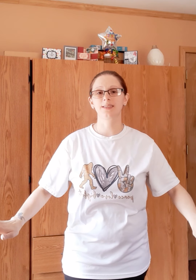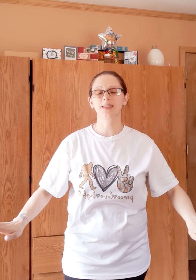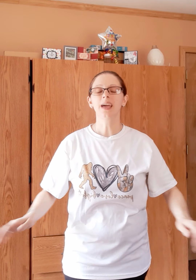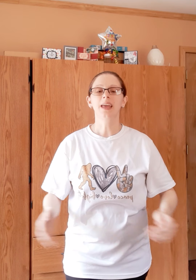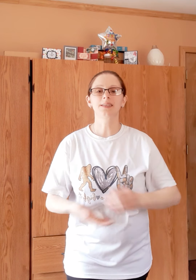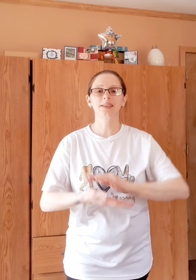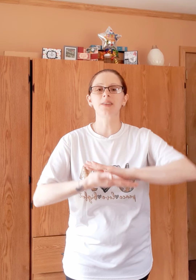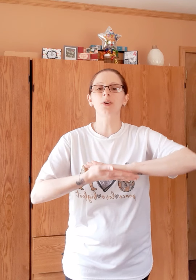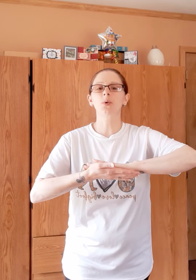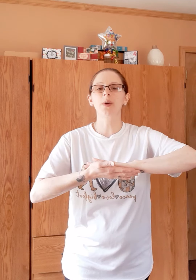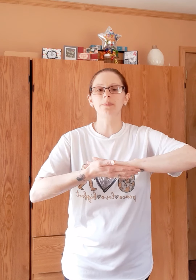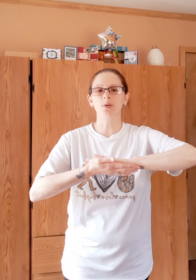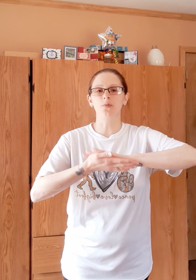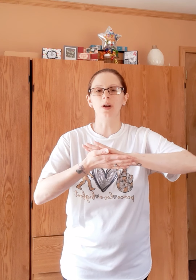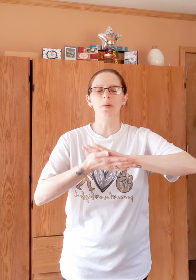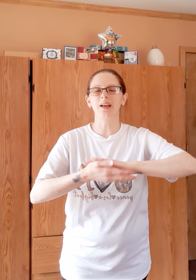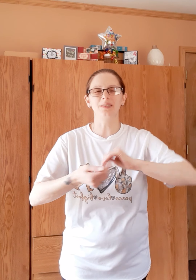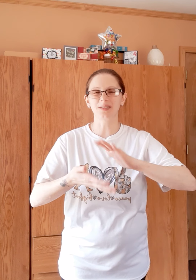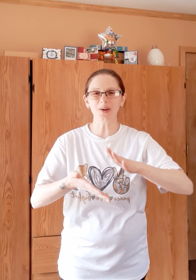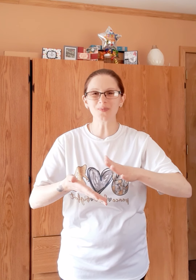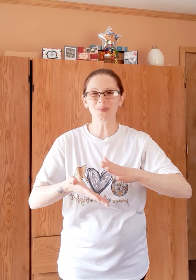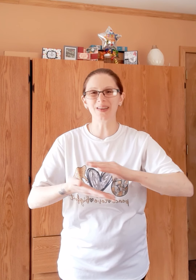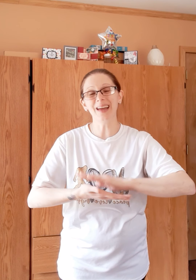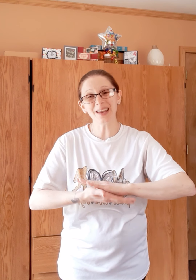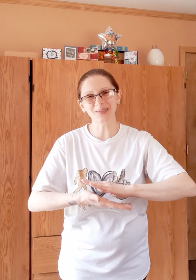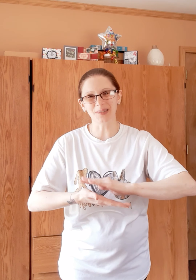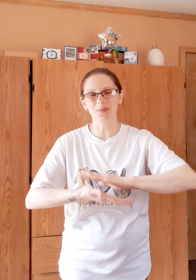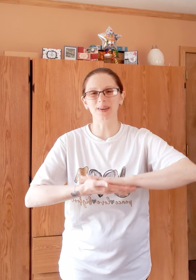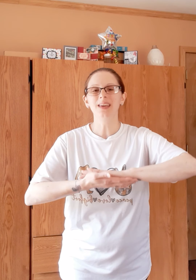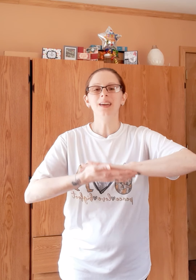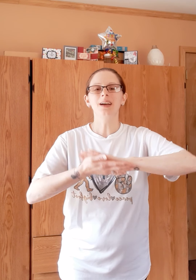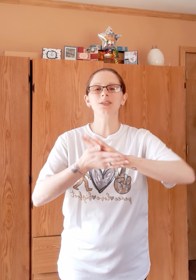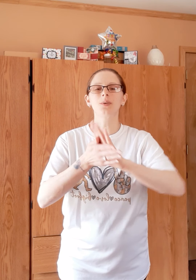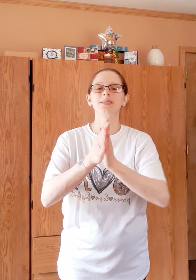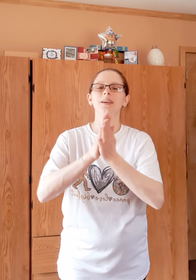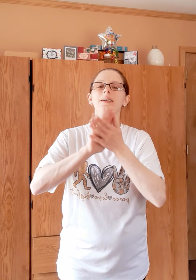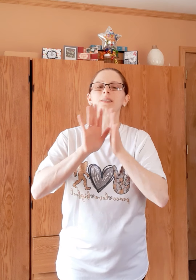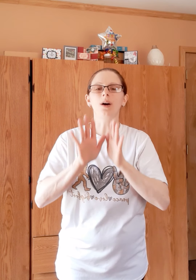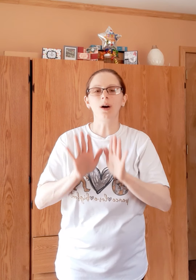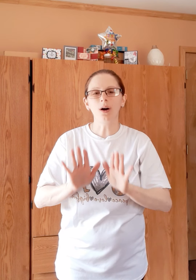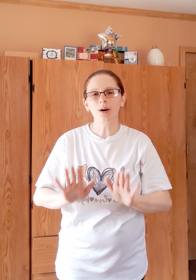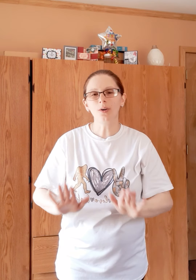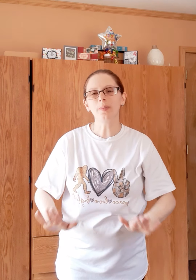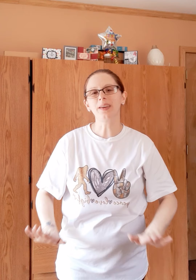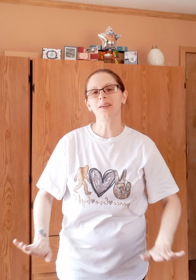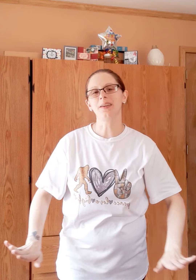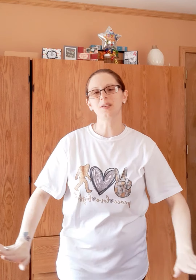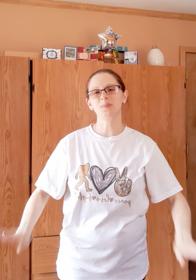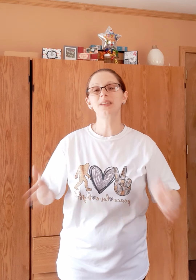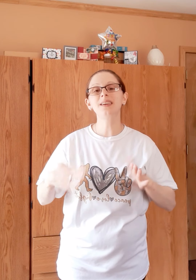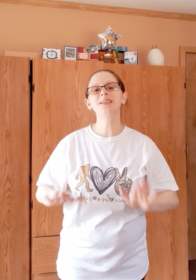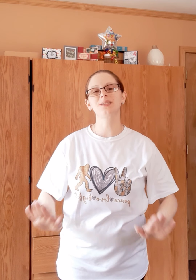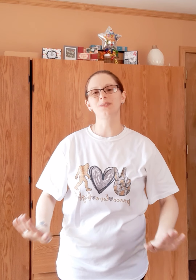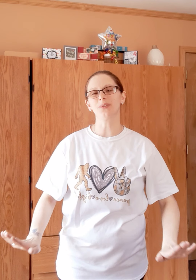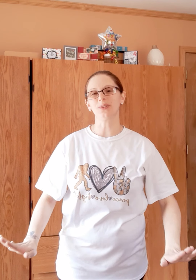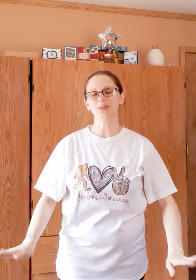Peace. And it's kind of a quick move, or a slow movement, not a quick movement, because it's like calming. It's peaceful. So